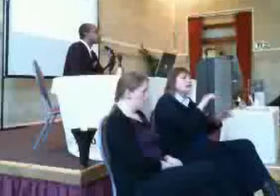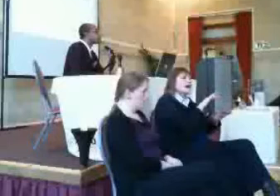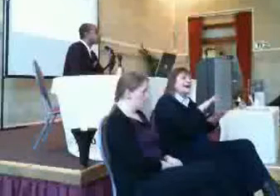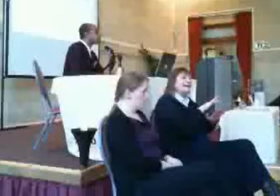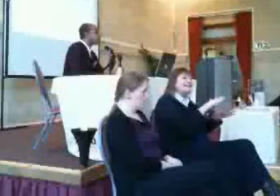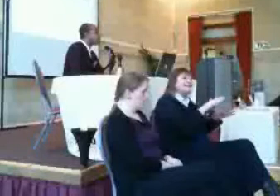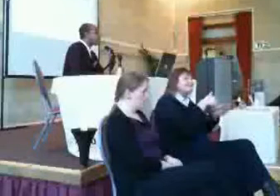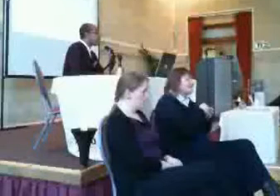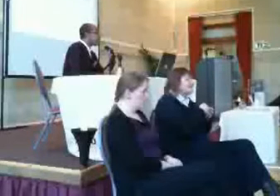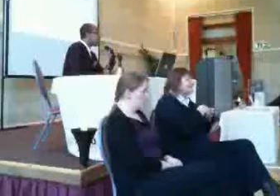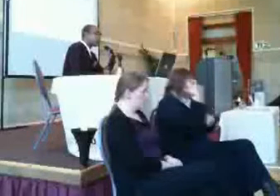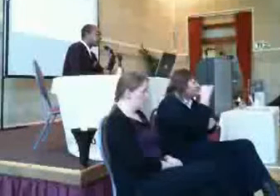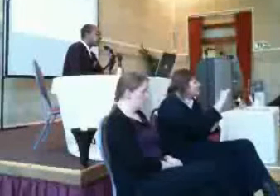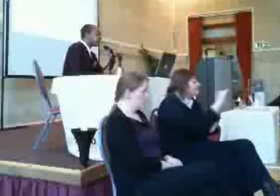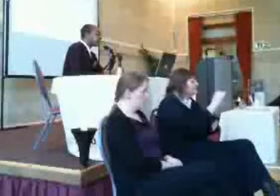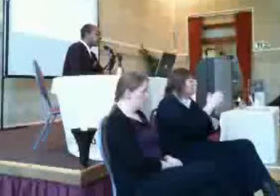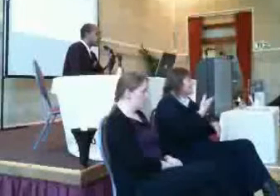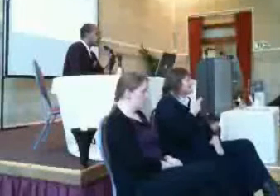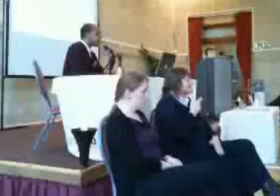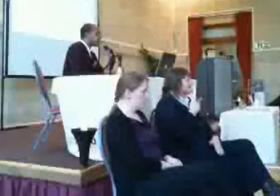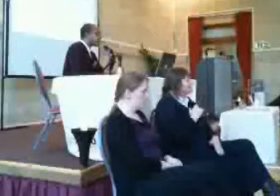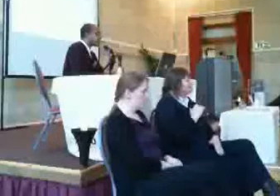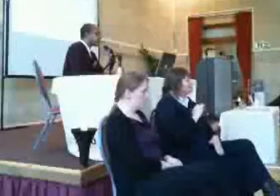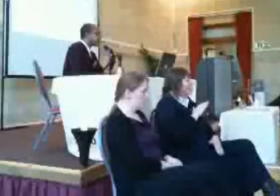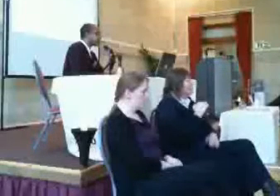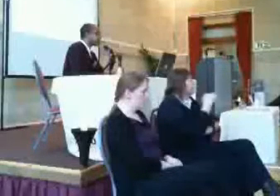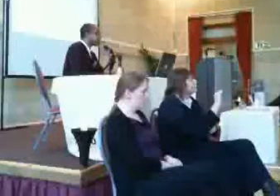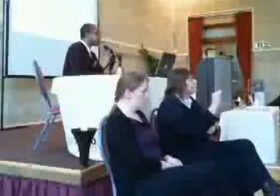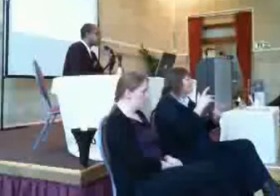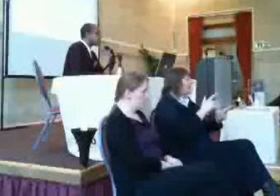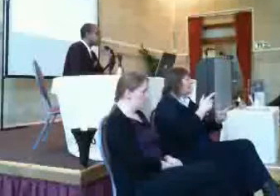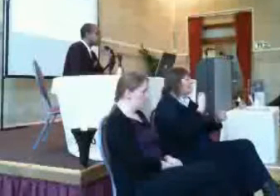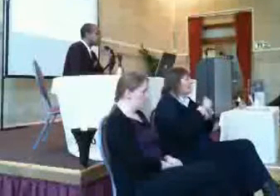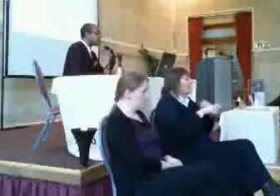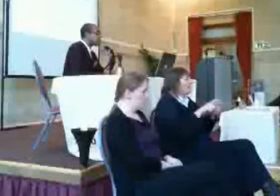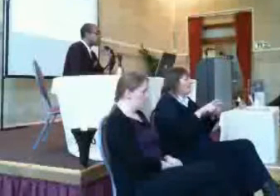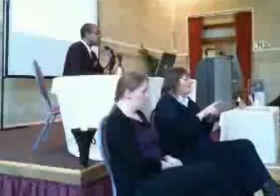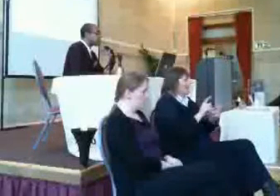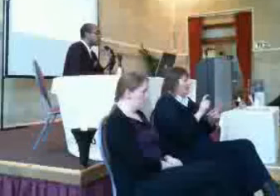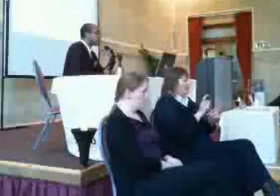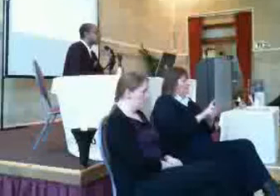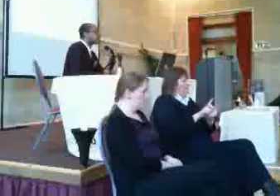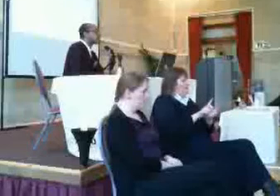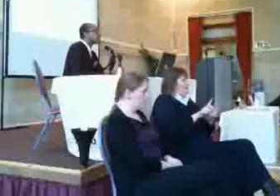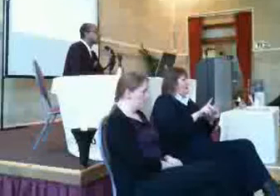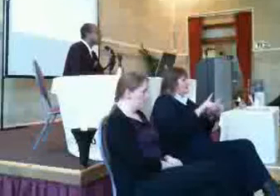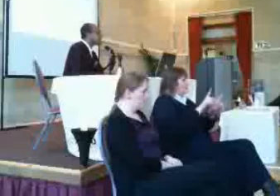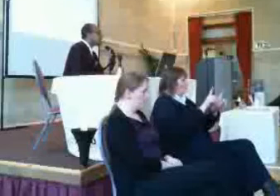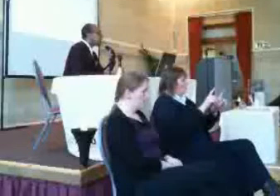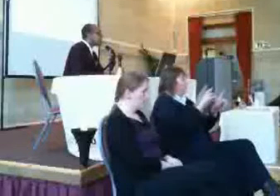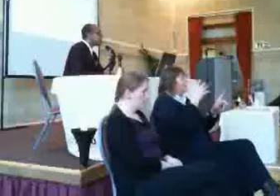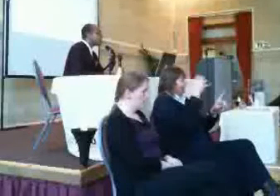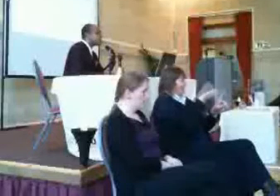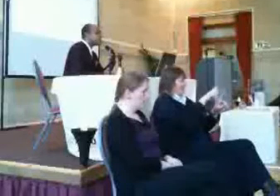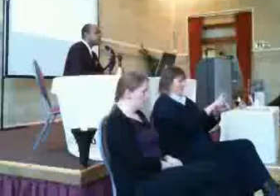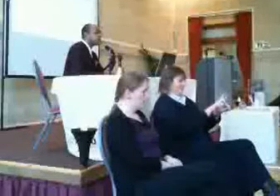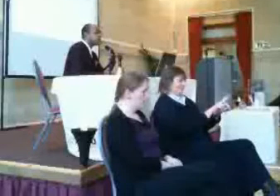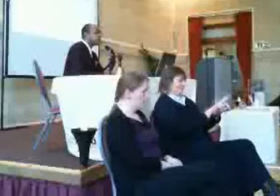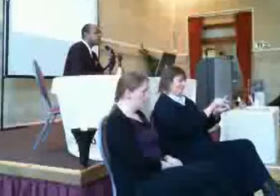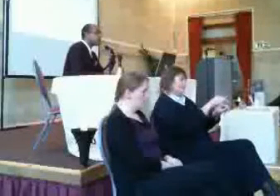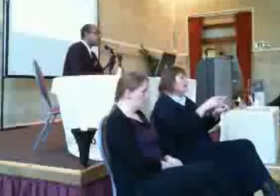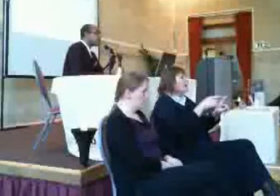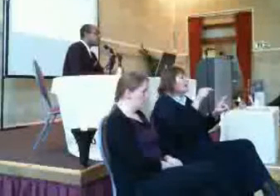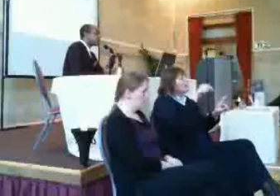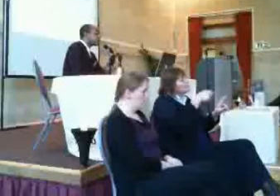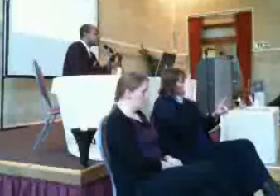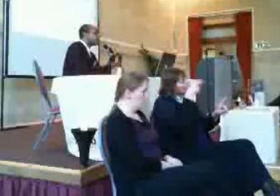rights movement, never has got the accolade that he deserves. His name is Bayard Rustin, and for those of you who